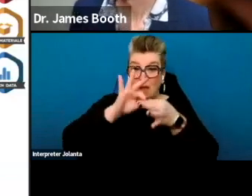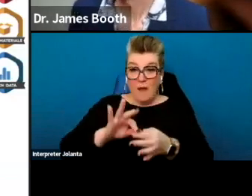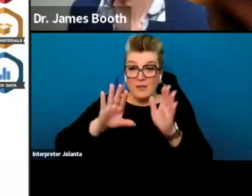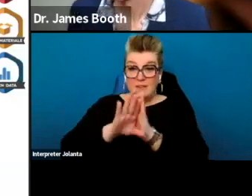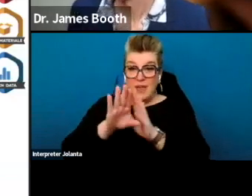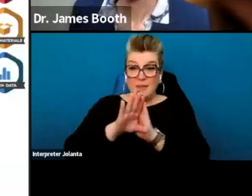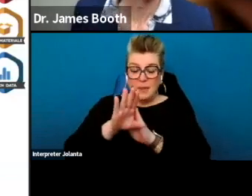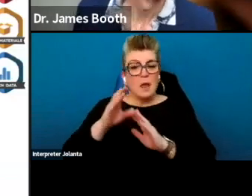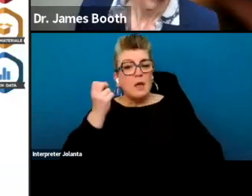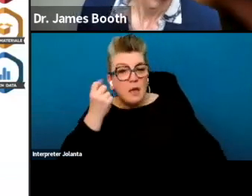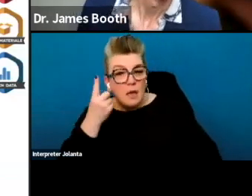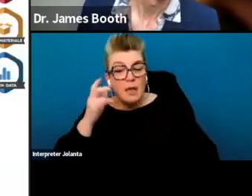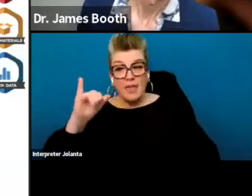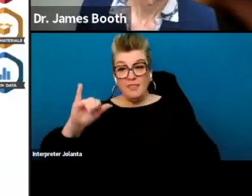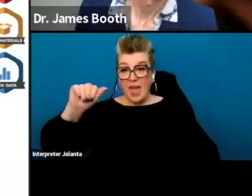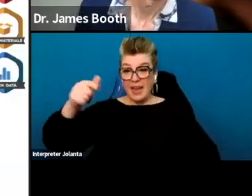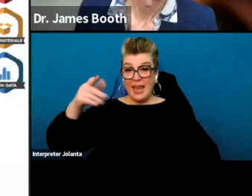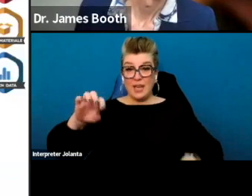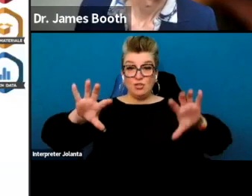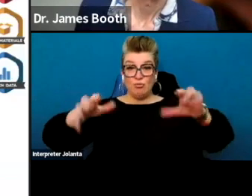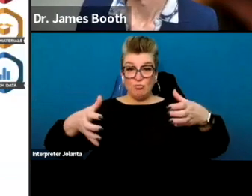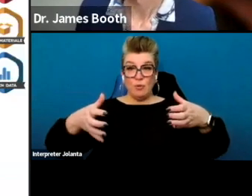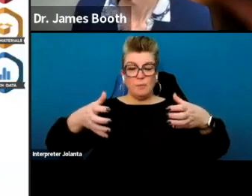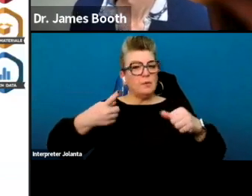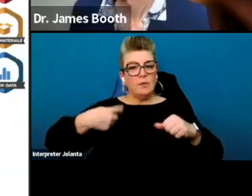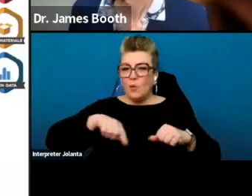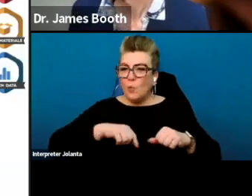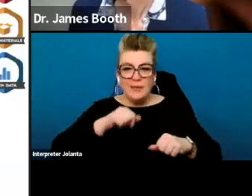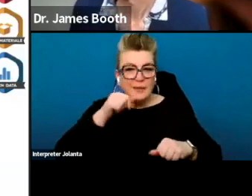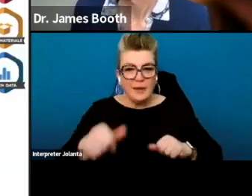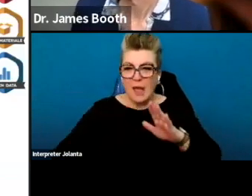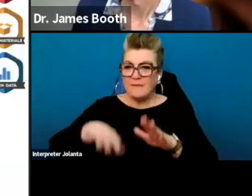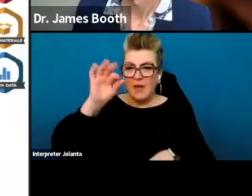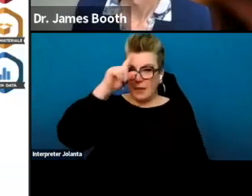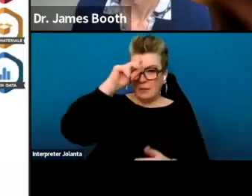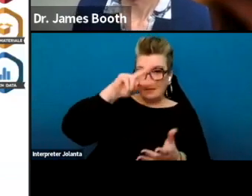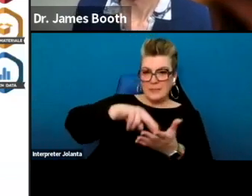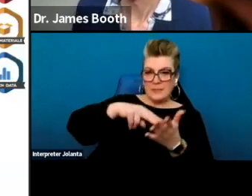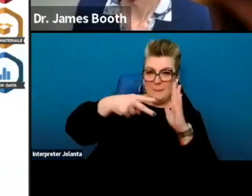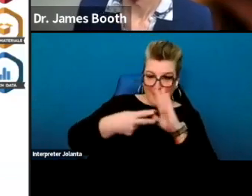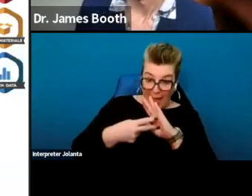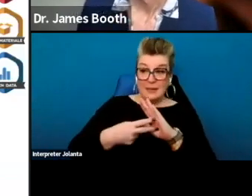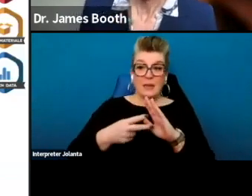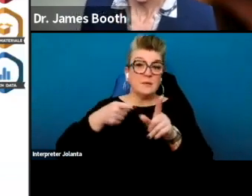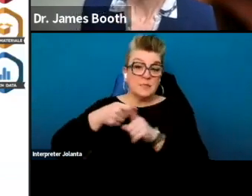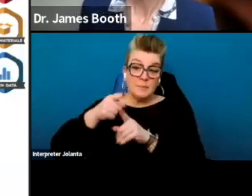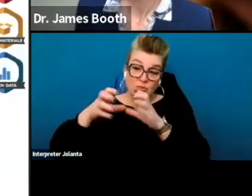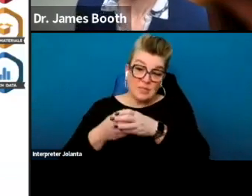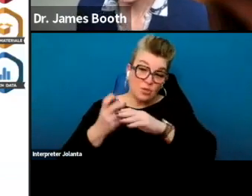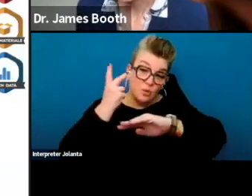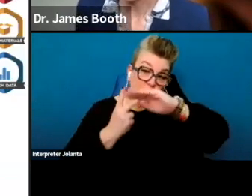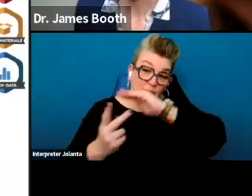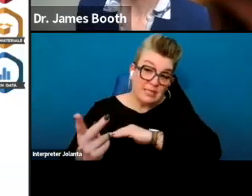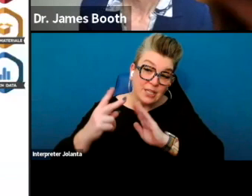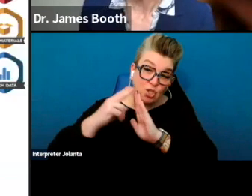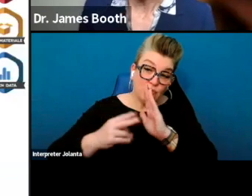we didn't find that semantic specialization was predictive of reading gains. Although we're